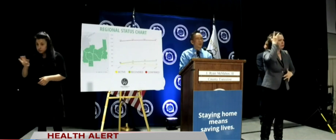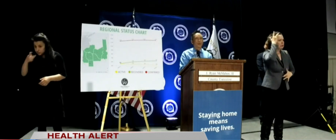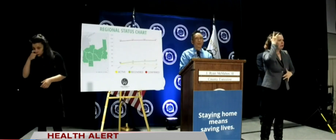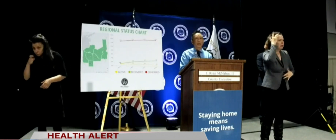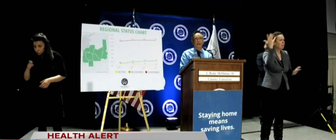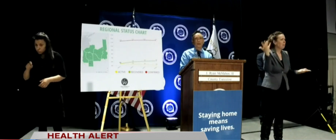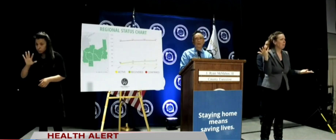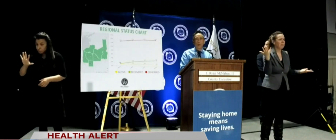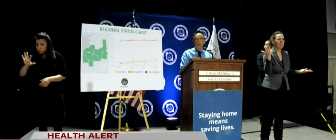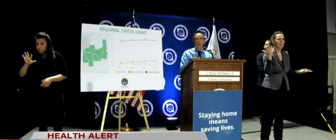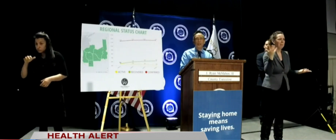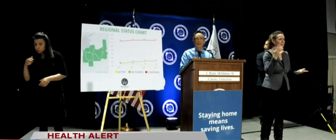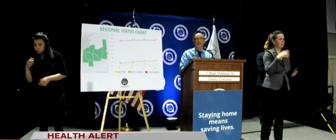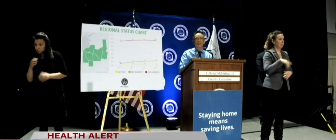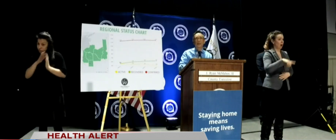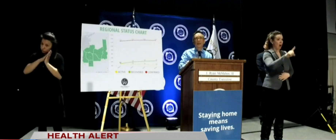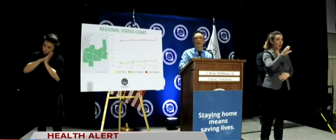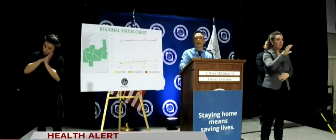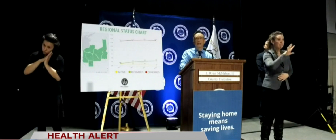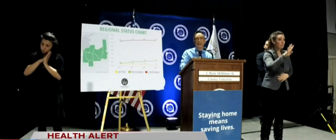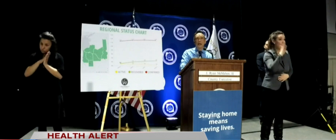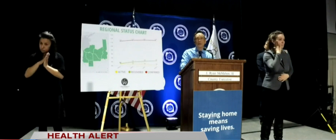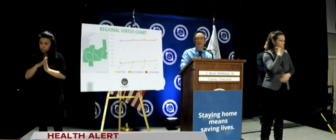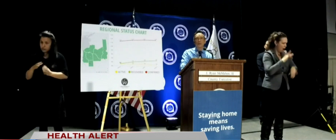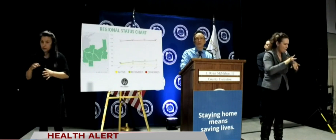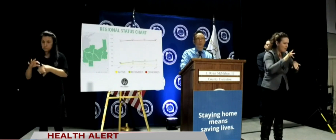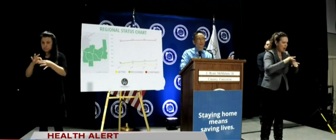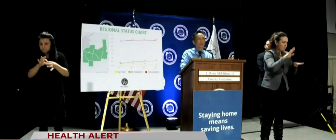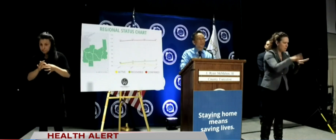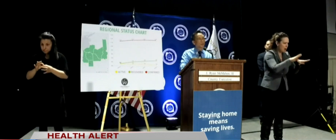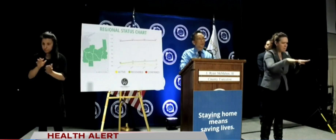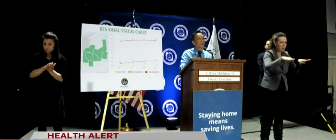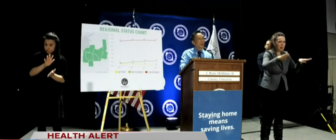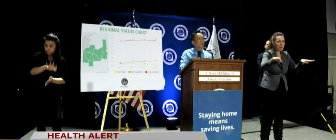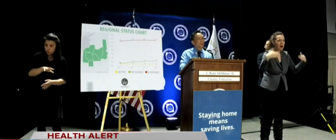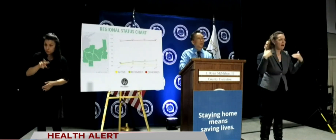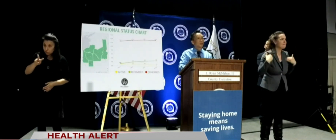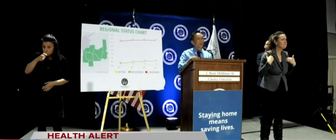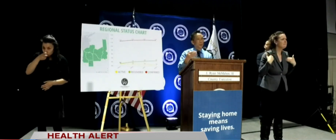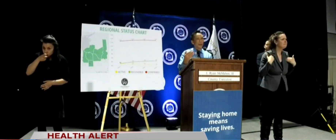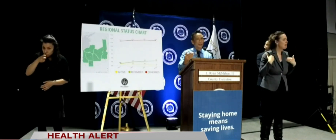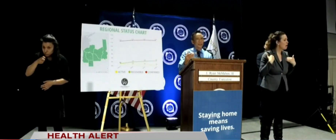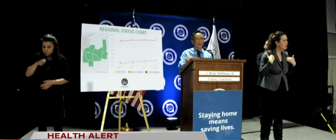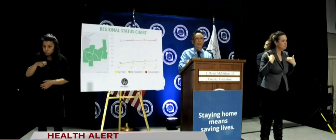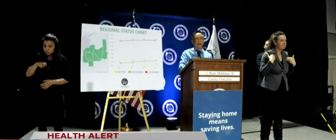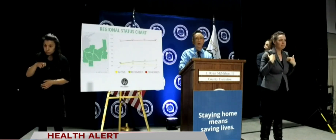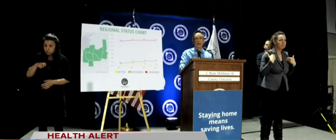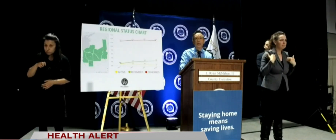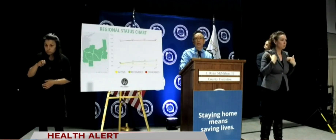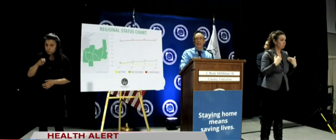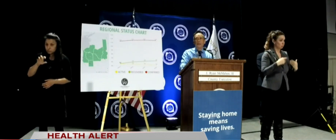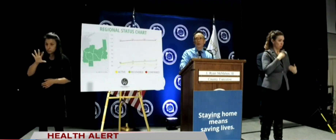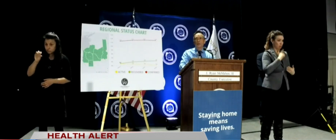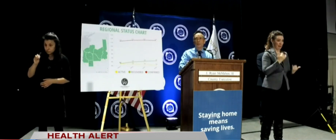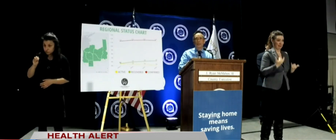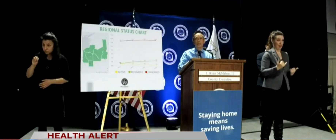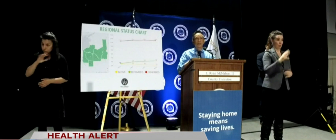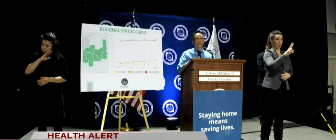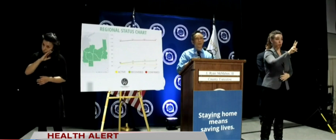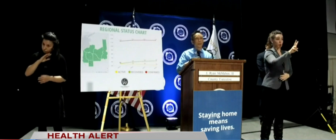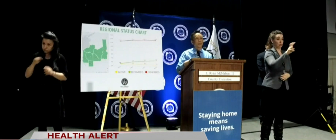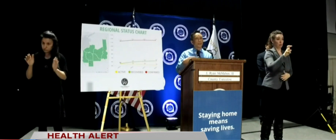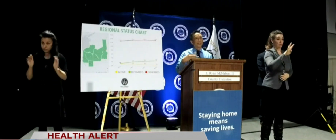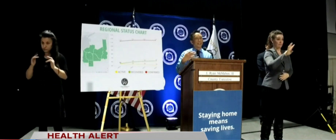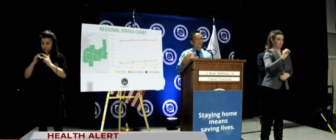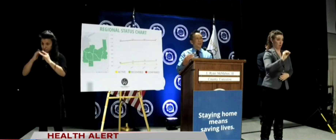about 240 patients in-house during this period of time, so we have good capacity right now. If for some reason